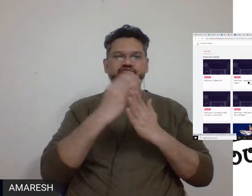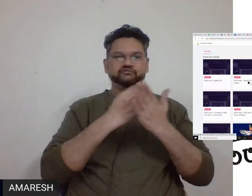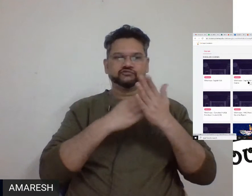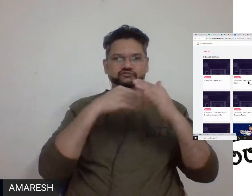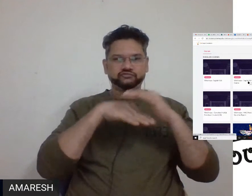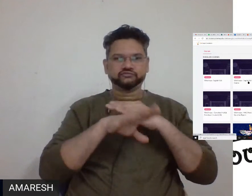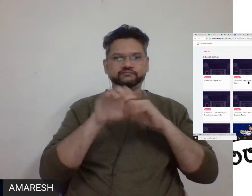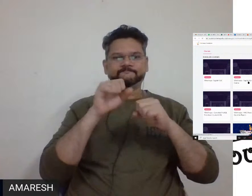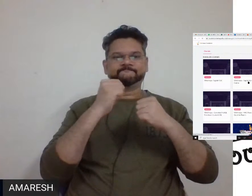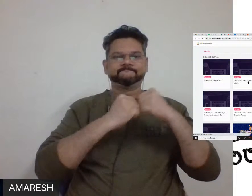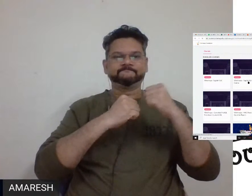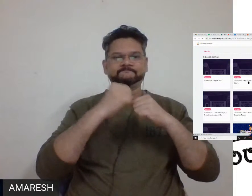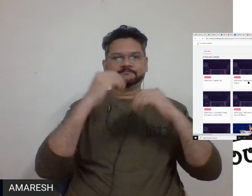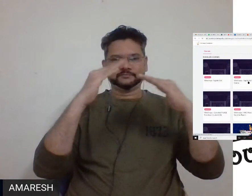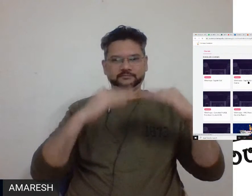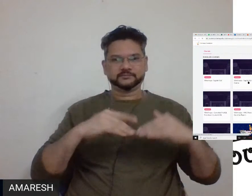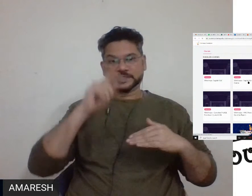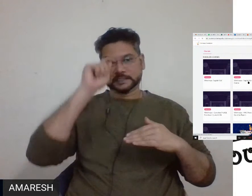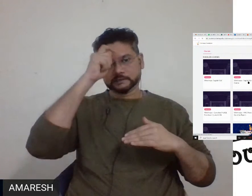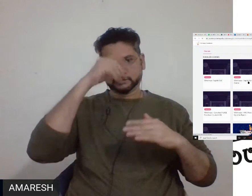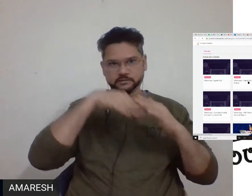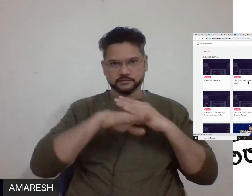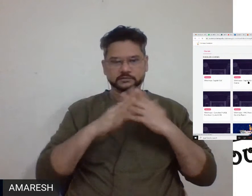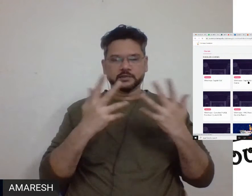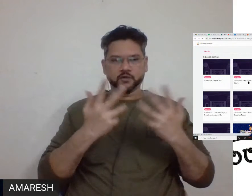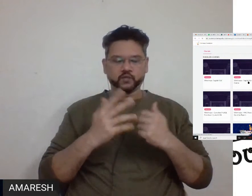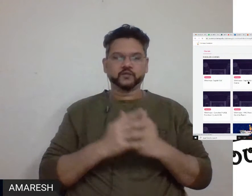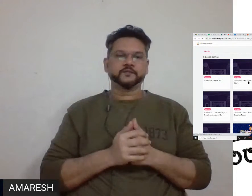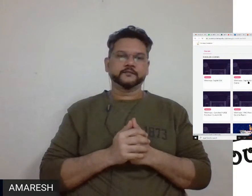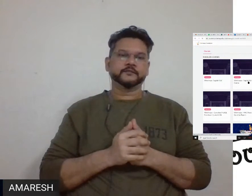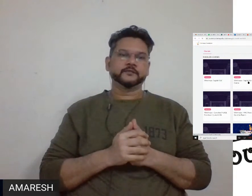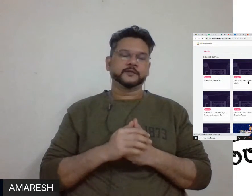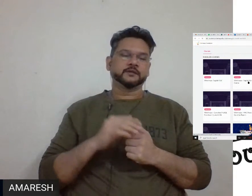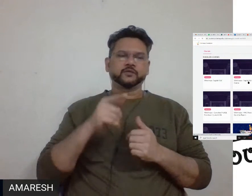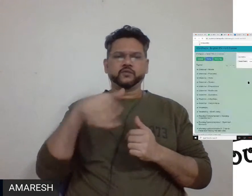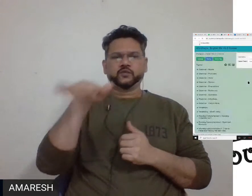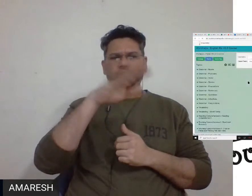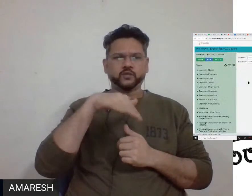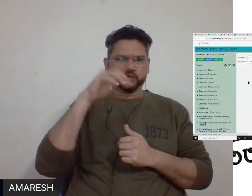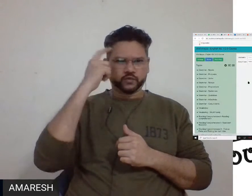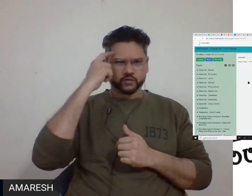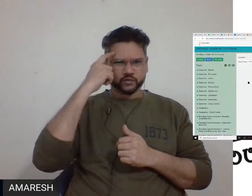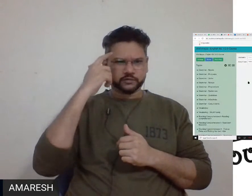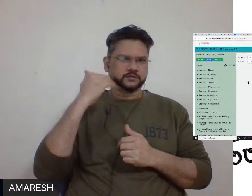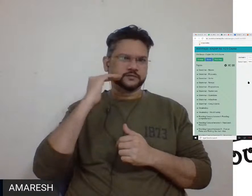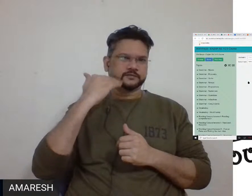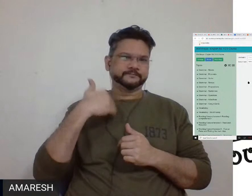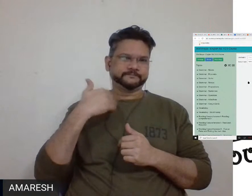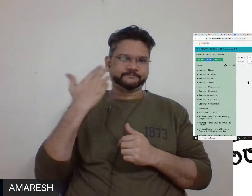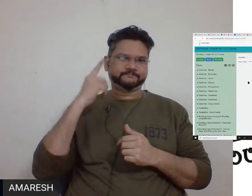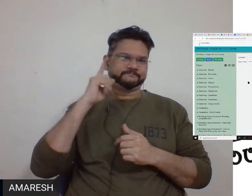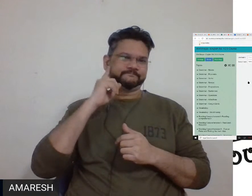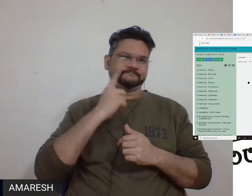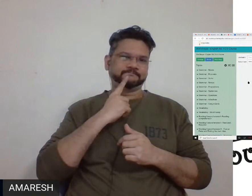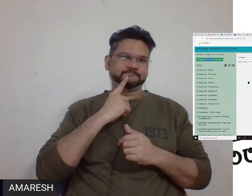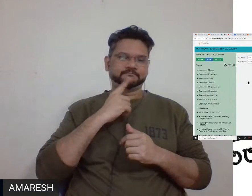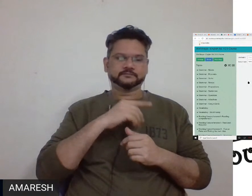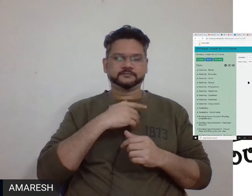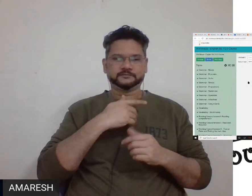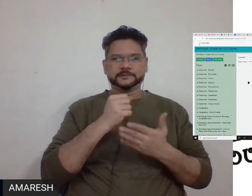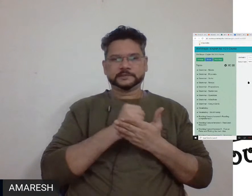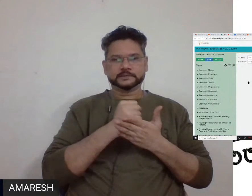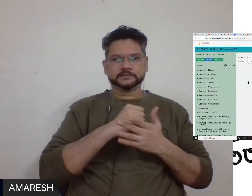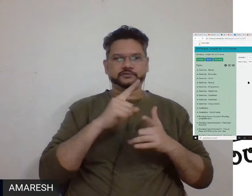for English. Right? As you all know, when we try to place deaf candidates into various